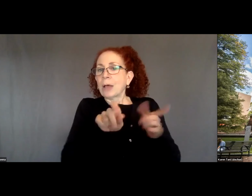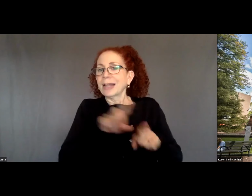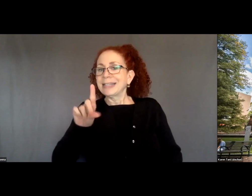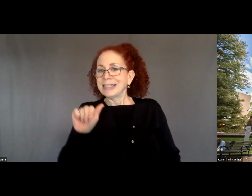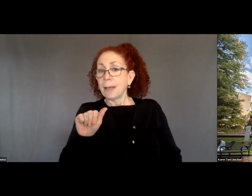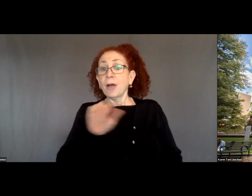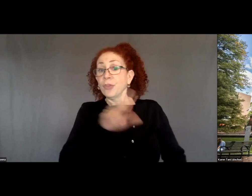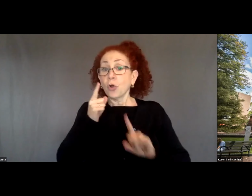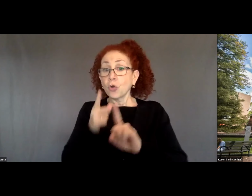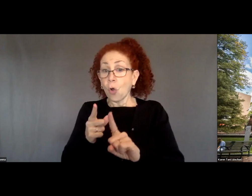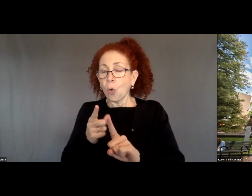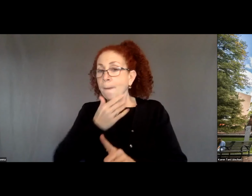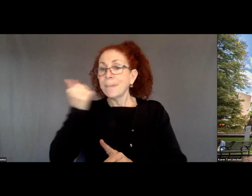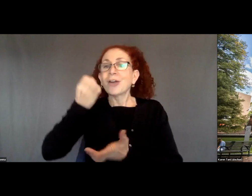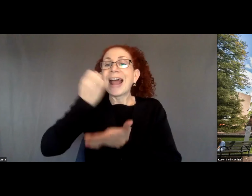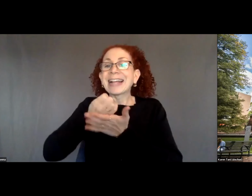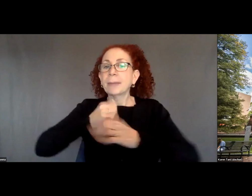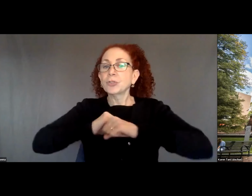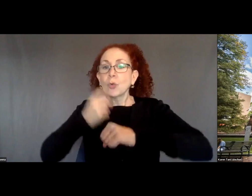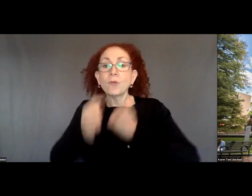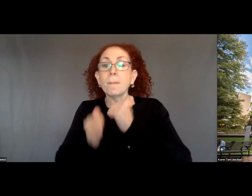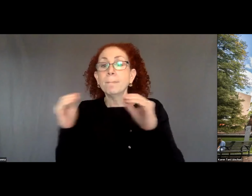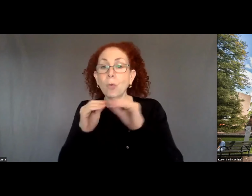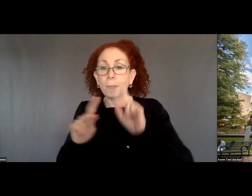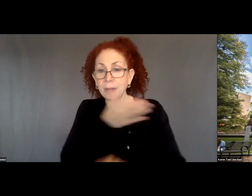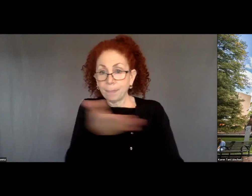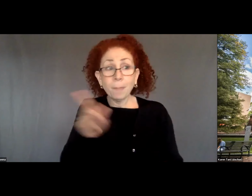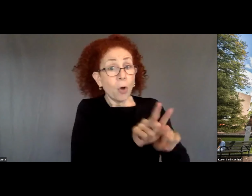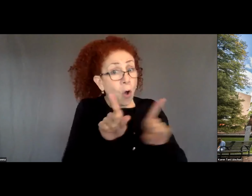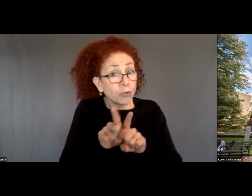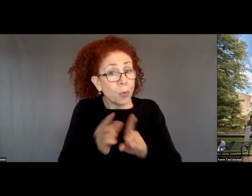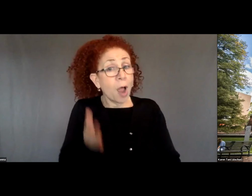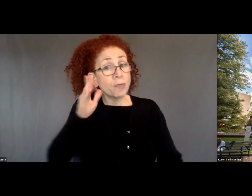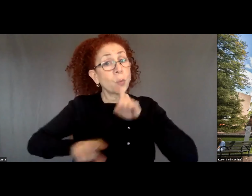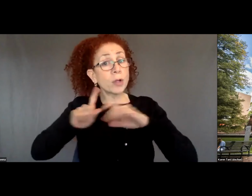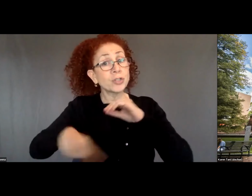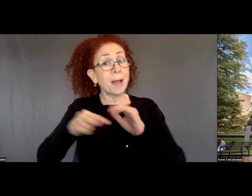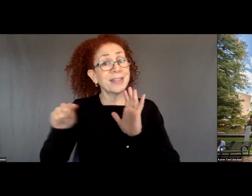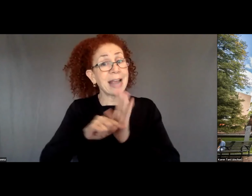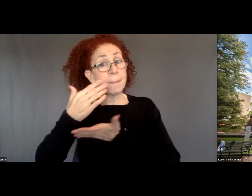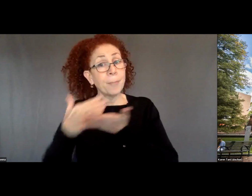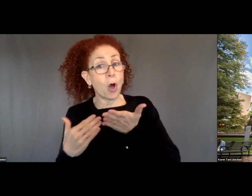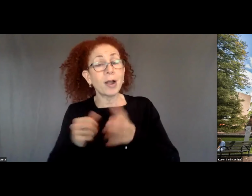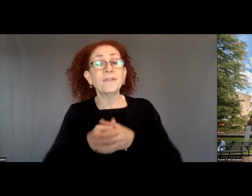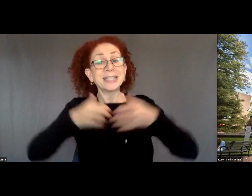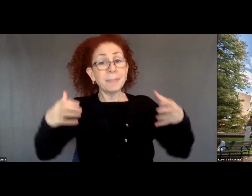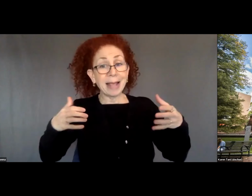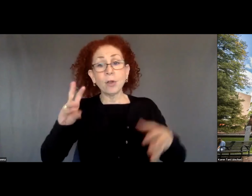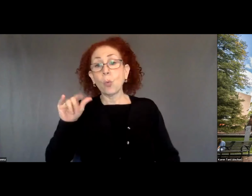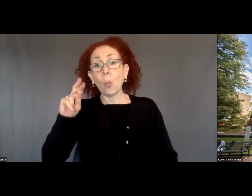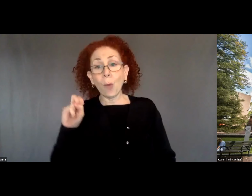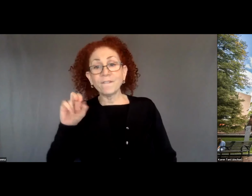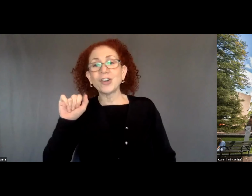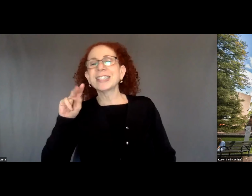of achieving greater economic security for more people. But I also raised questions about the downsides of expanding the welfare state in this